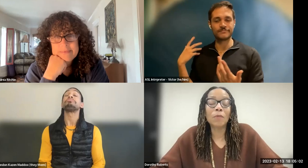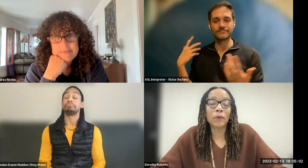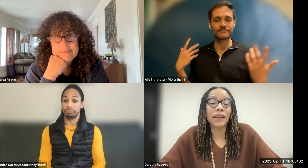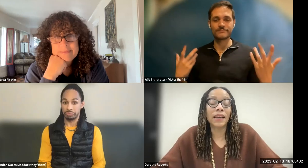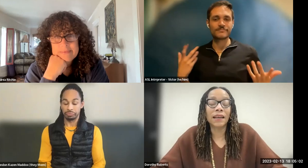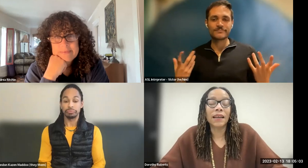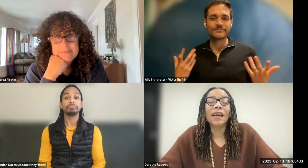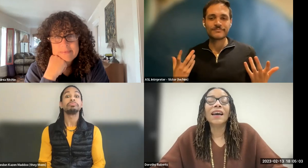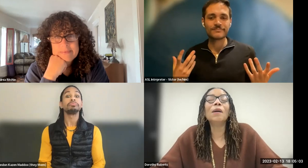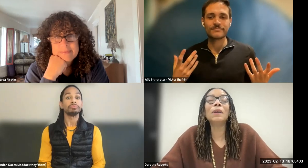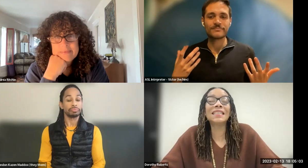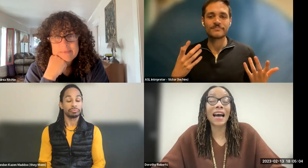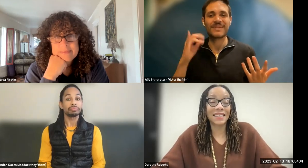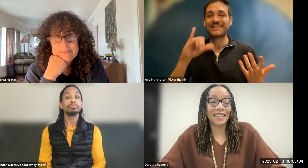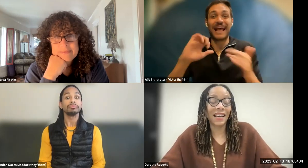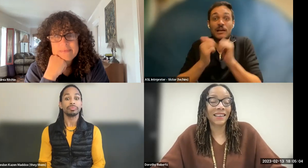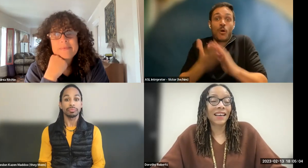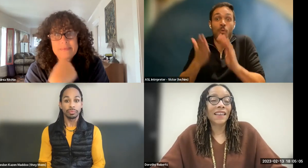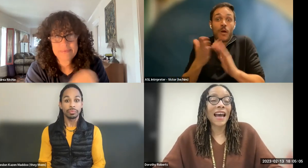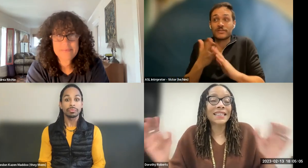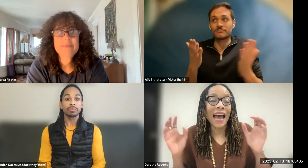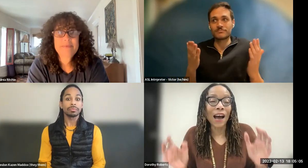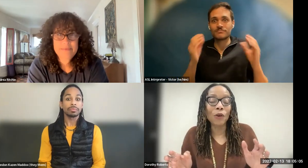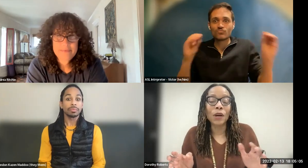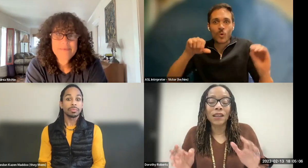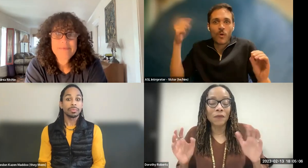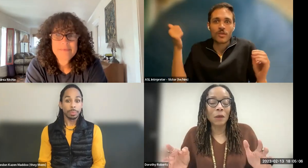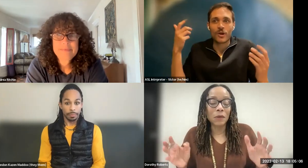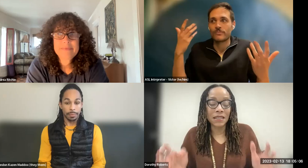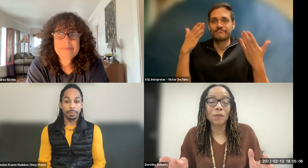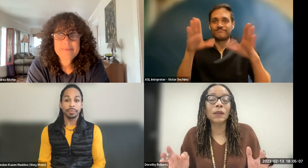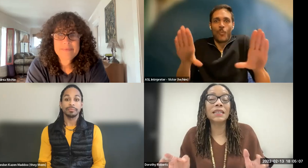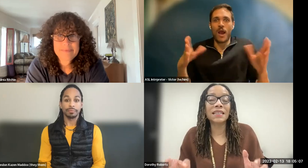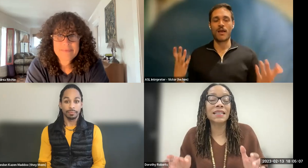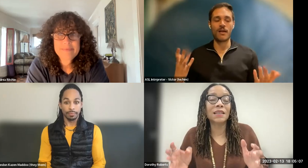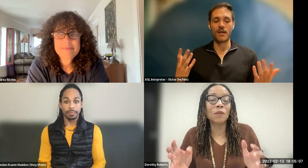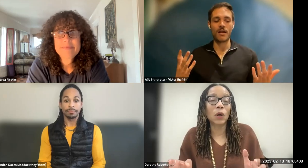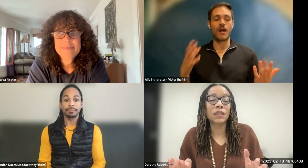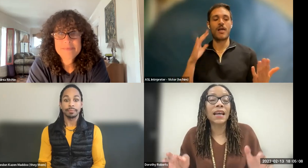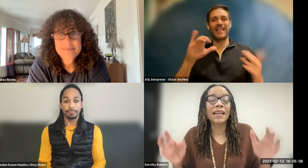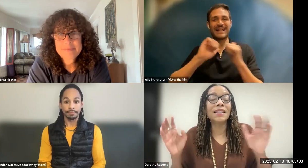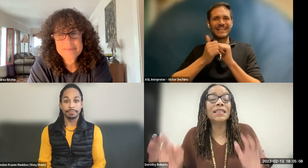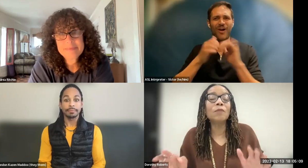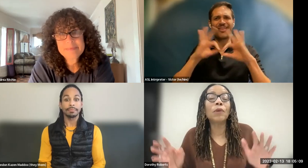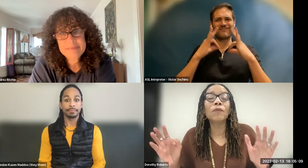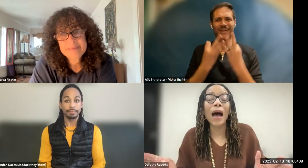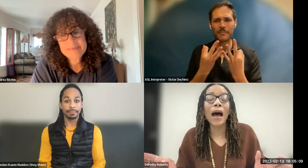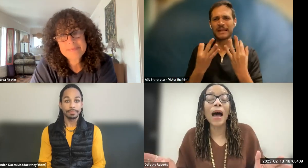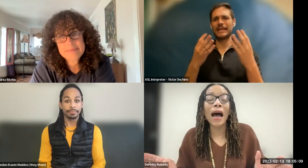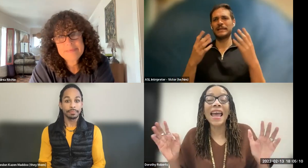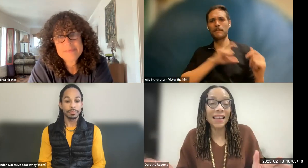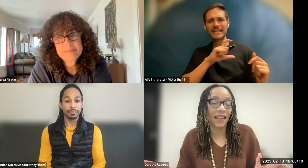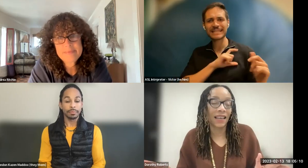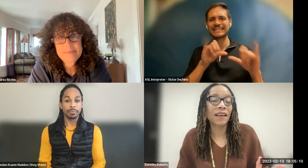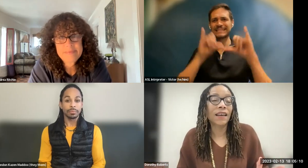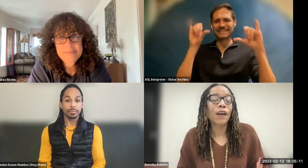of operating besides that. That's how the family policing system works. It doesn't